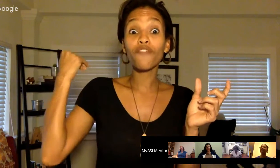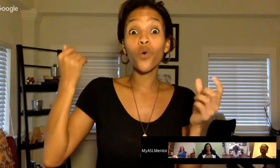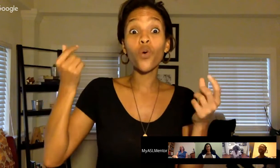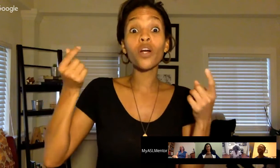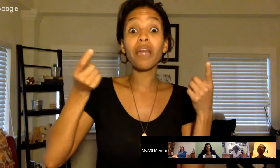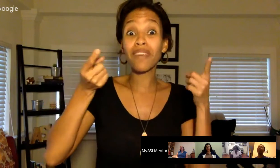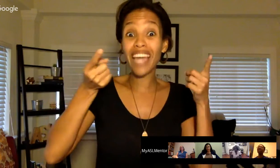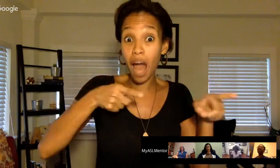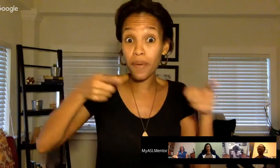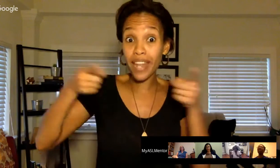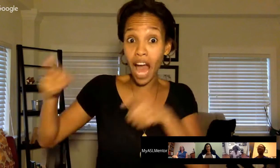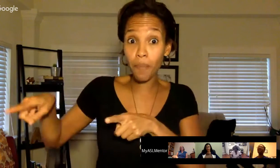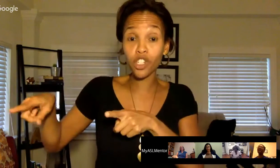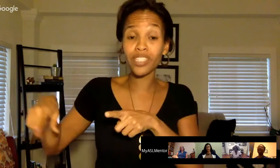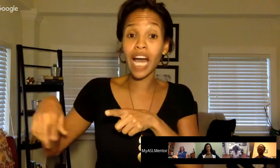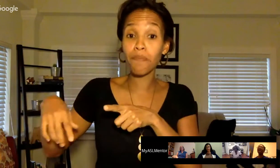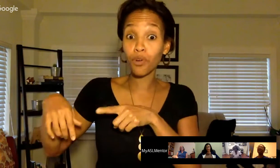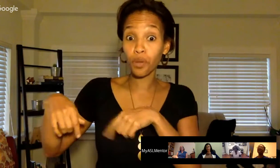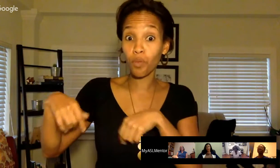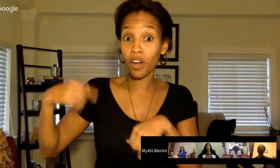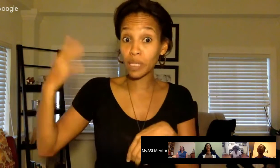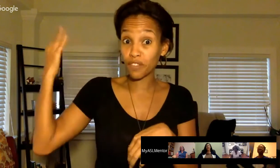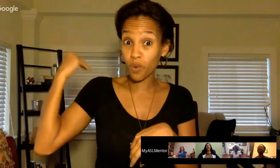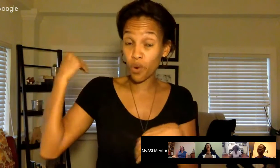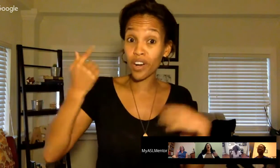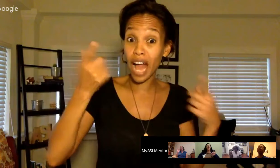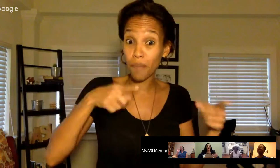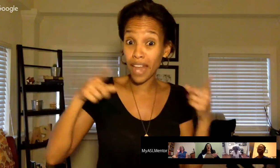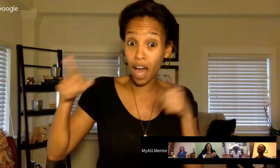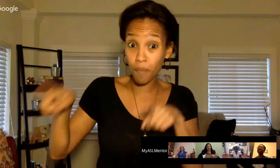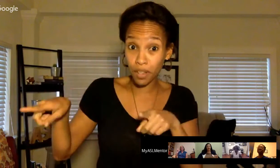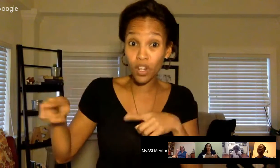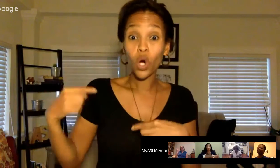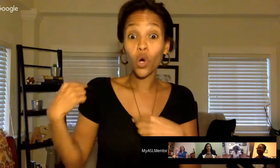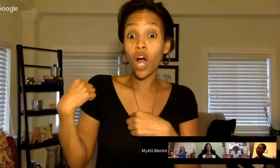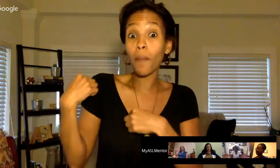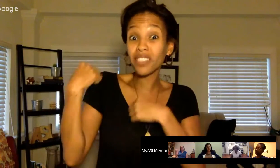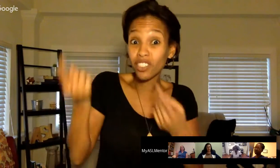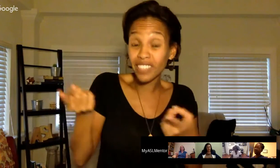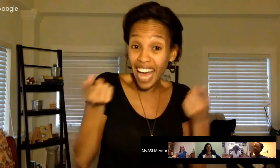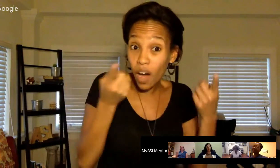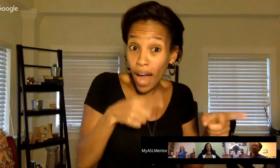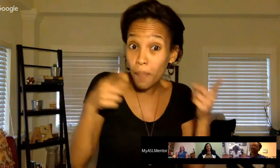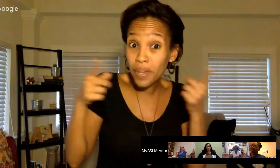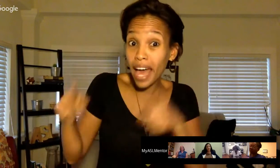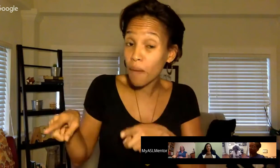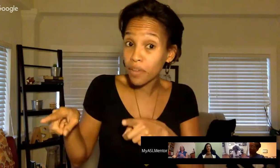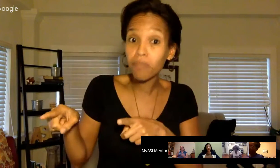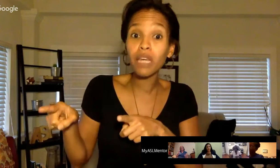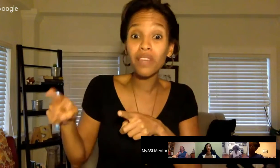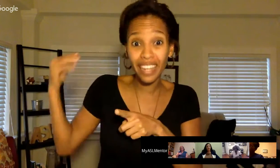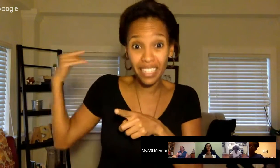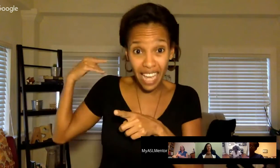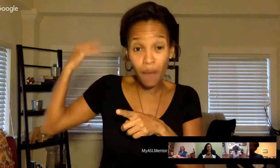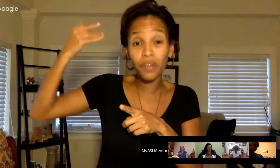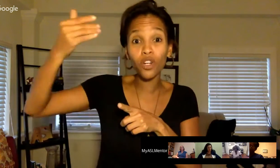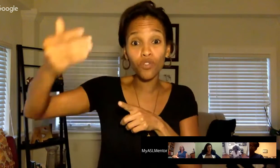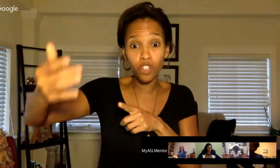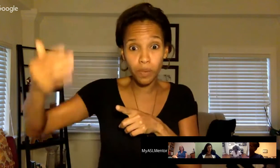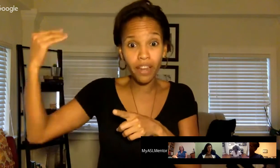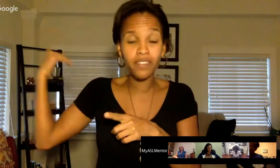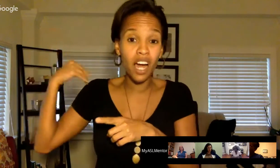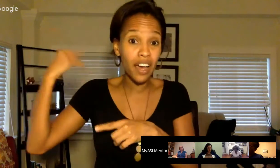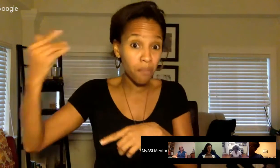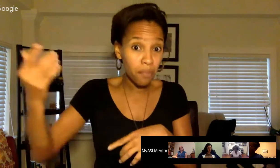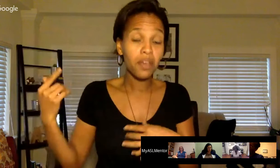So before maybe happened to show it's happened more than once. Before happened, or up until now happened, maybe like it's happened